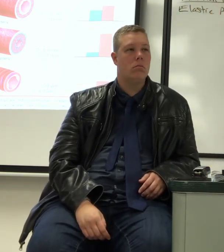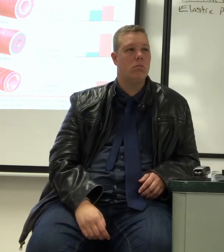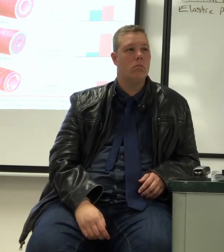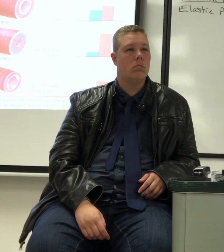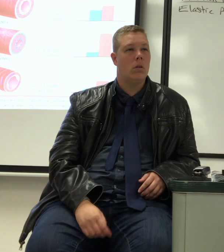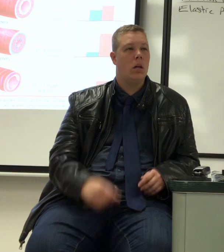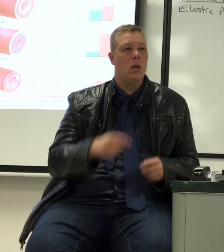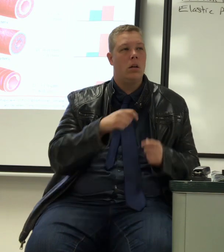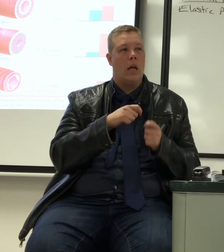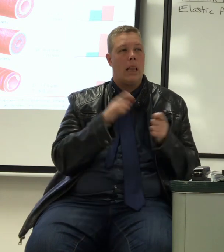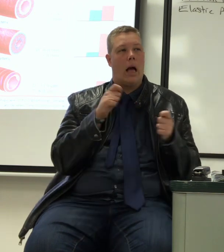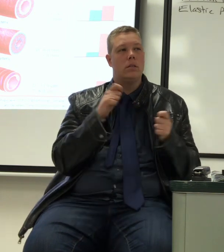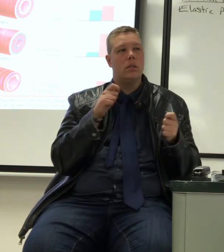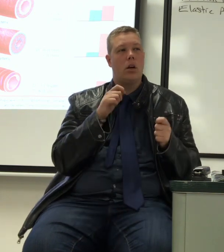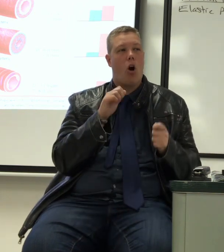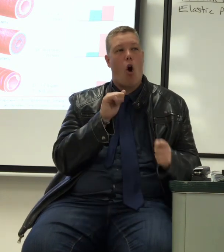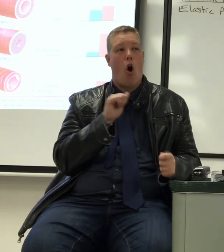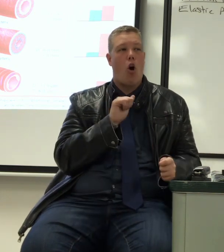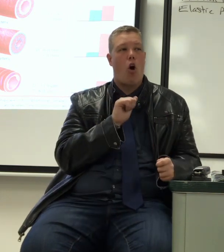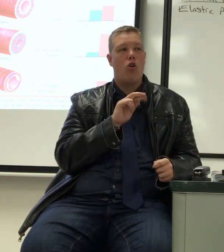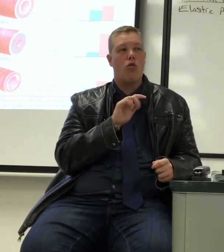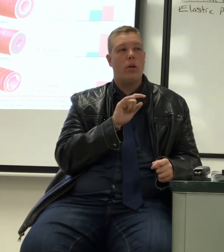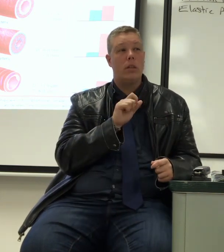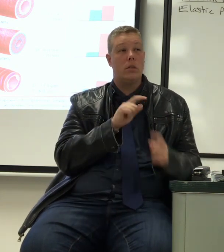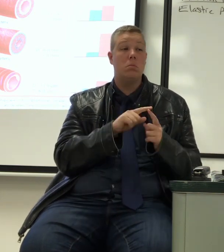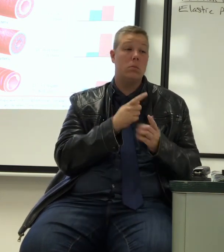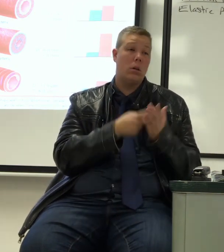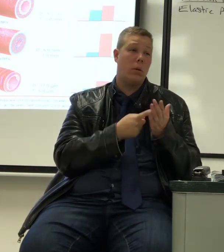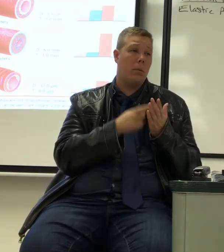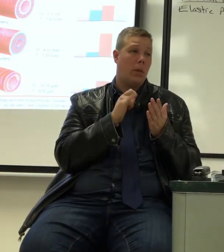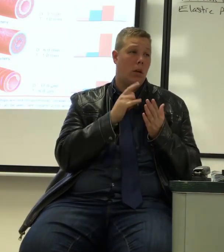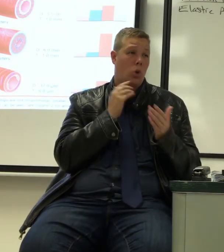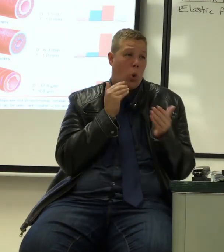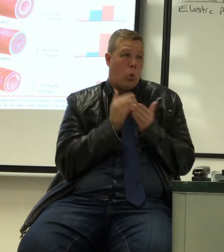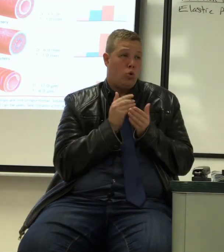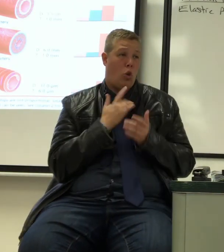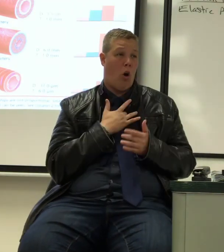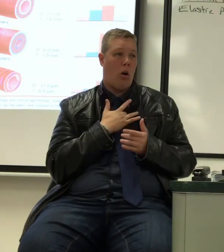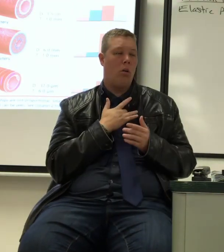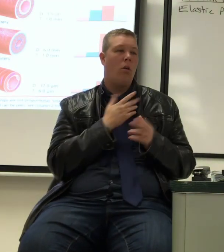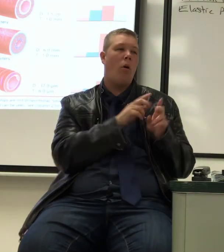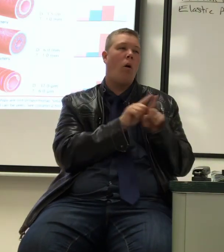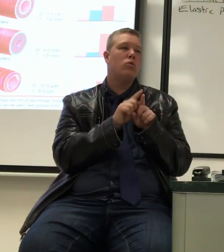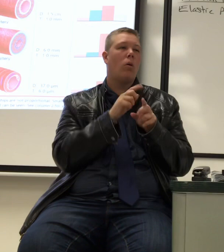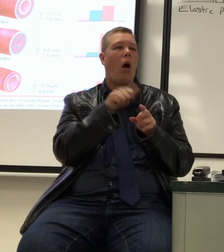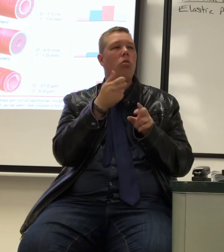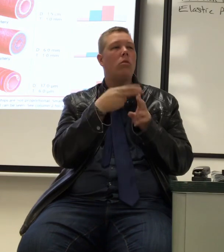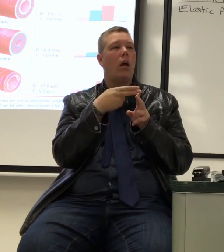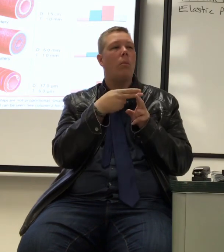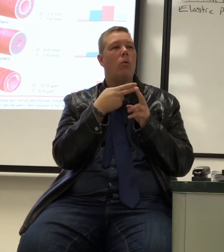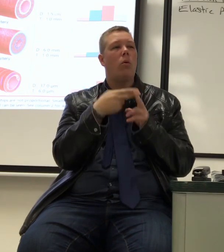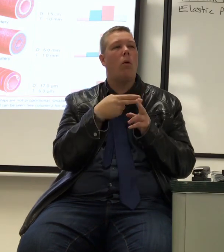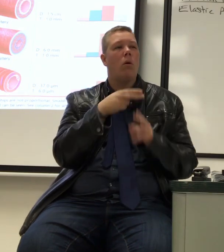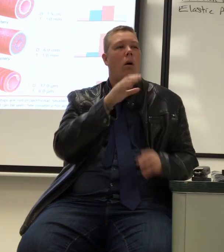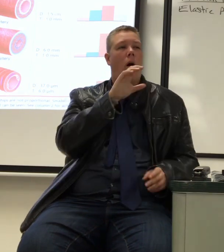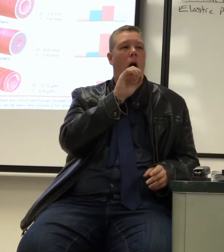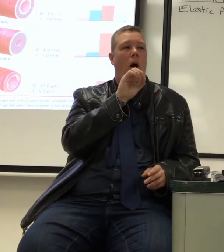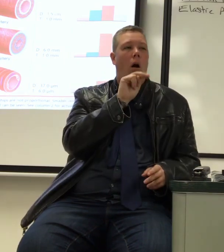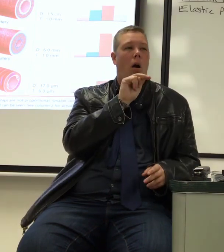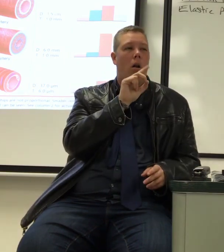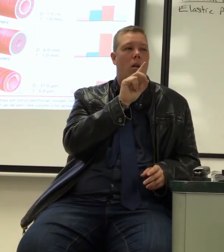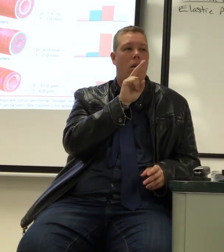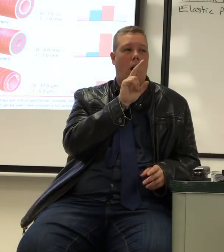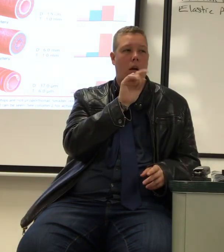arteries. Sometimes these elastic arteries, the largest ones closest to the heart, are also called conducting arteries, because they conduct blood to